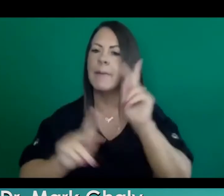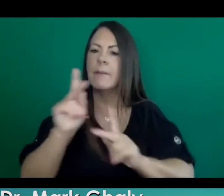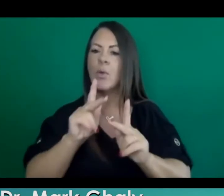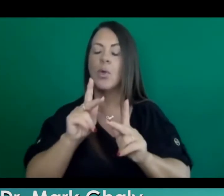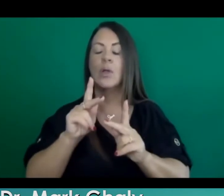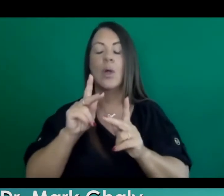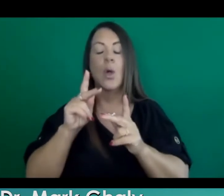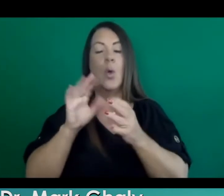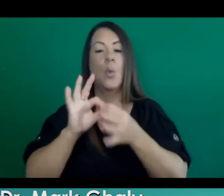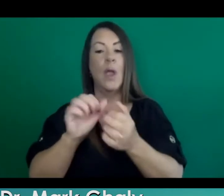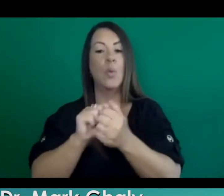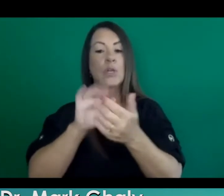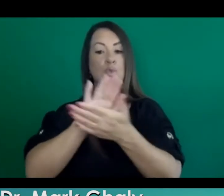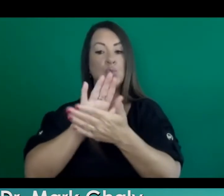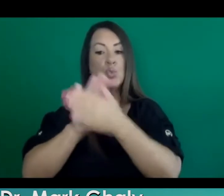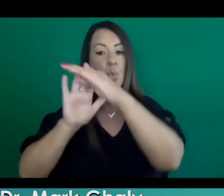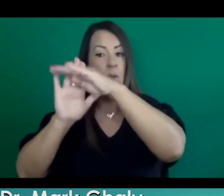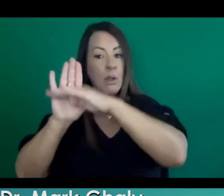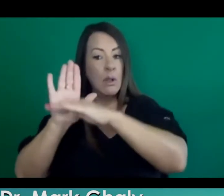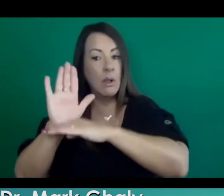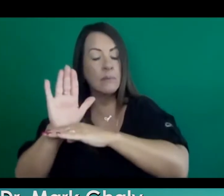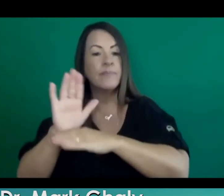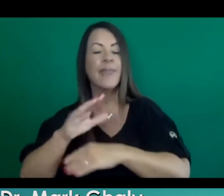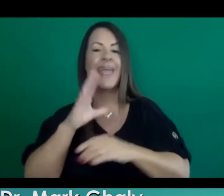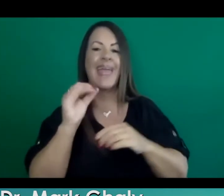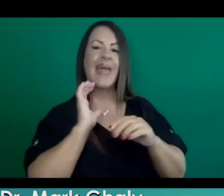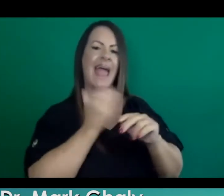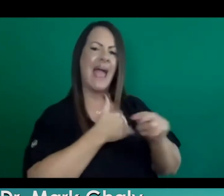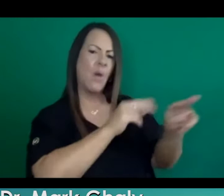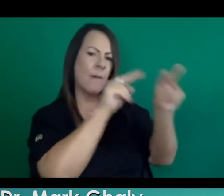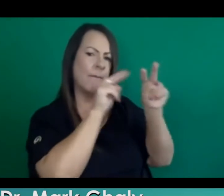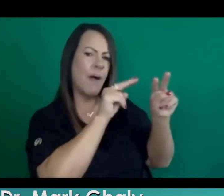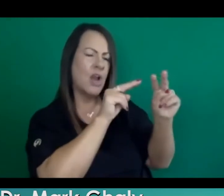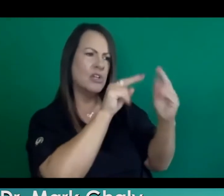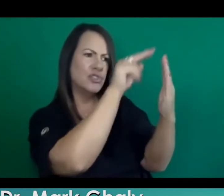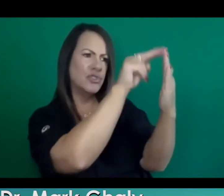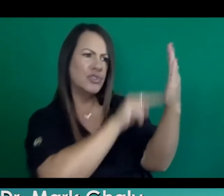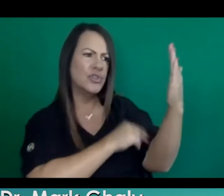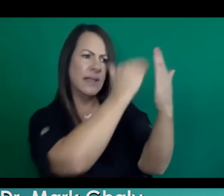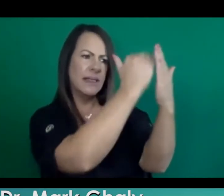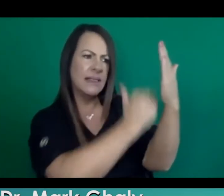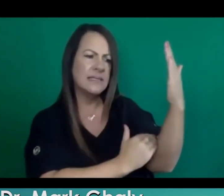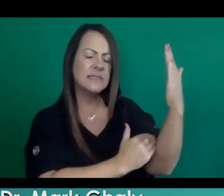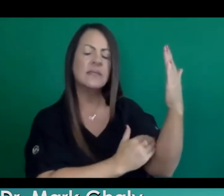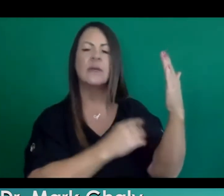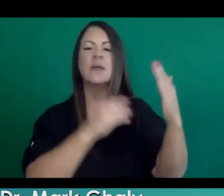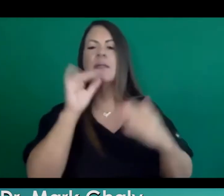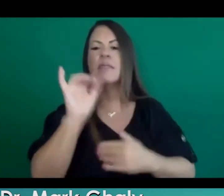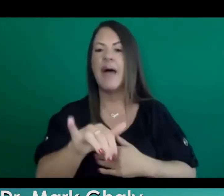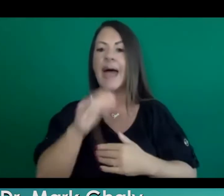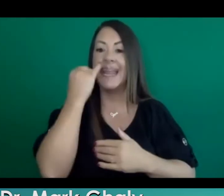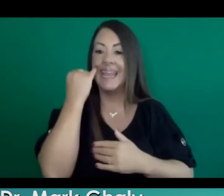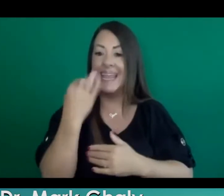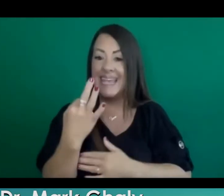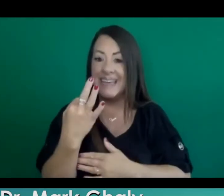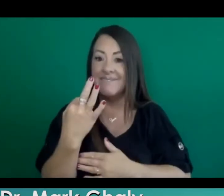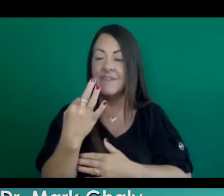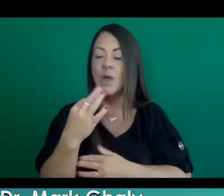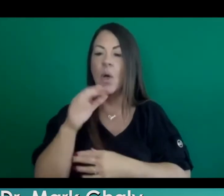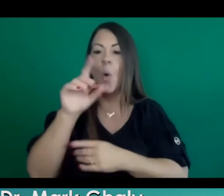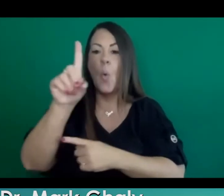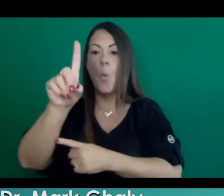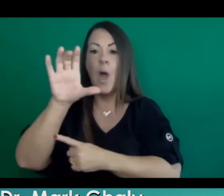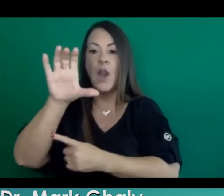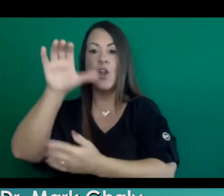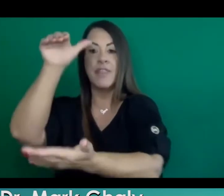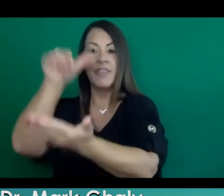guidance, although our county monitoring list is pegged to a threshold of 100 cases per 100,000 over